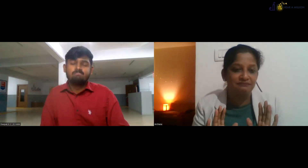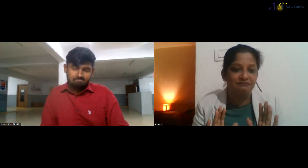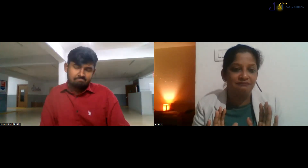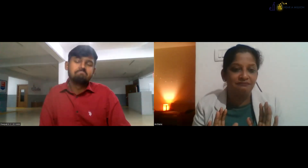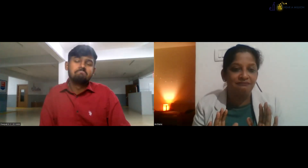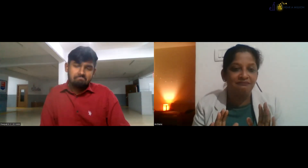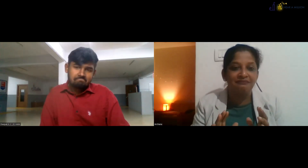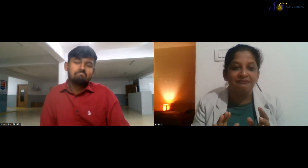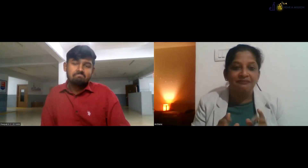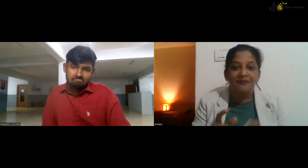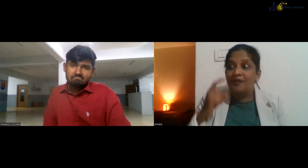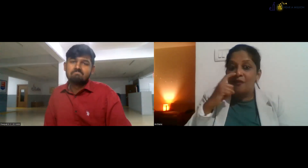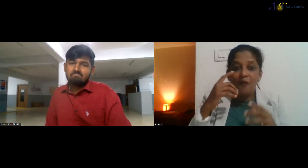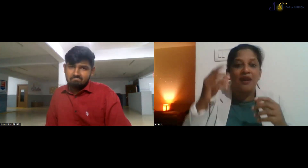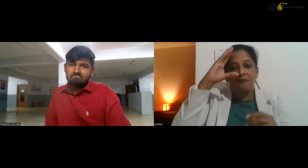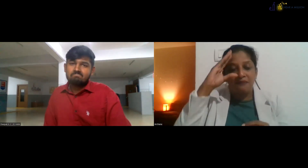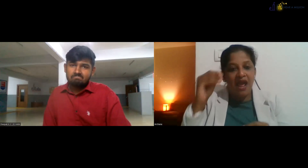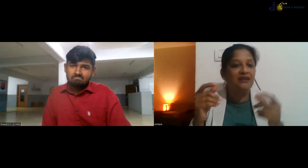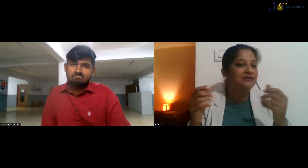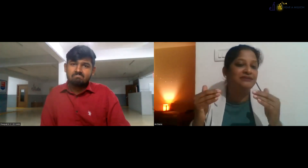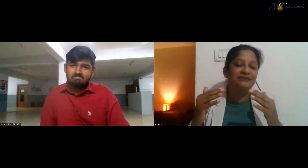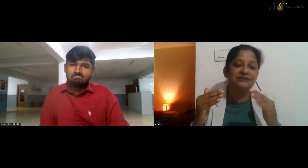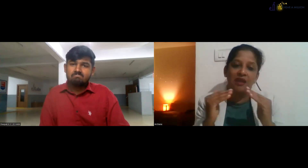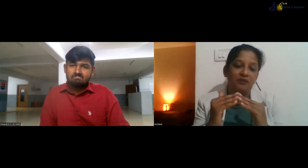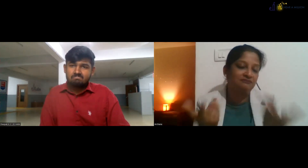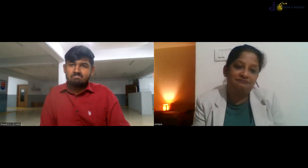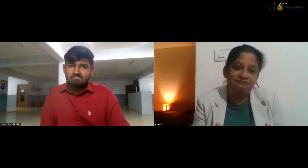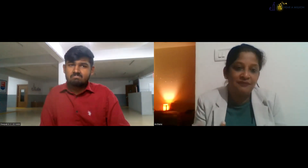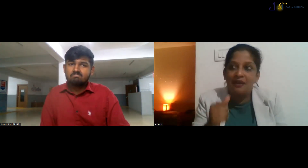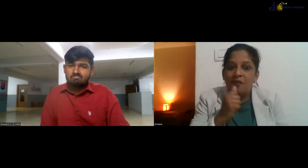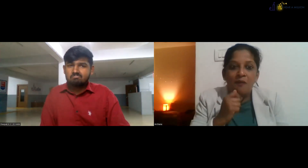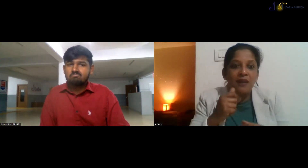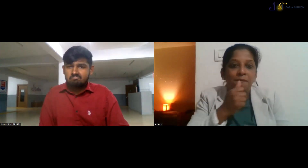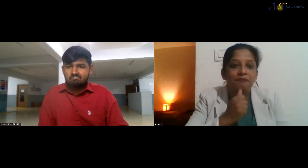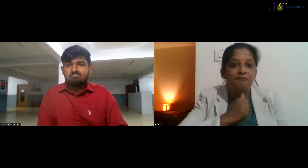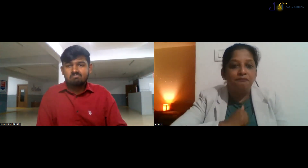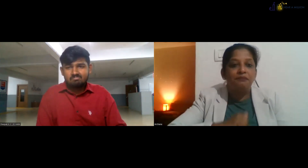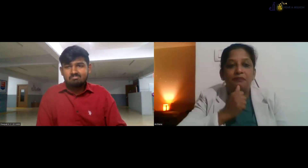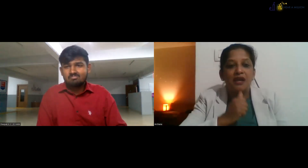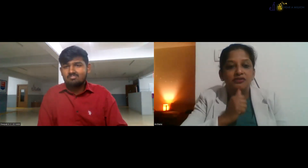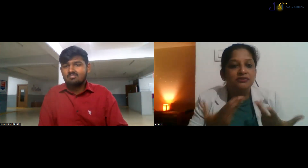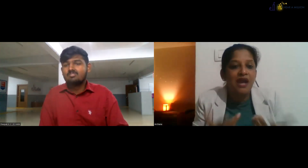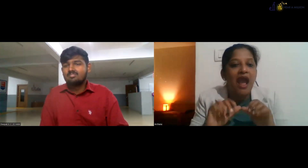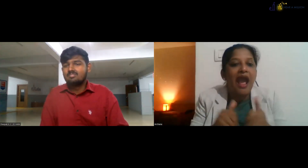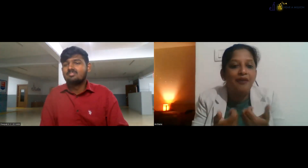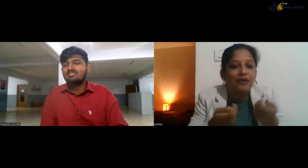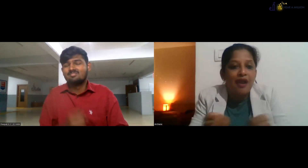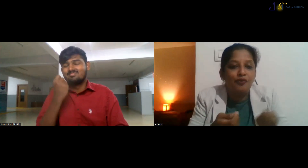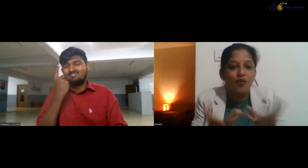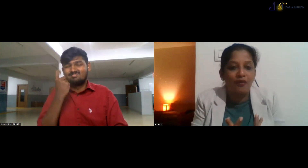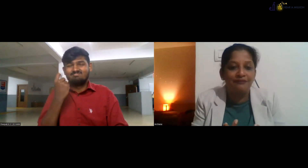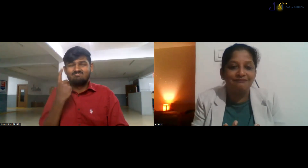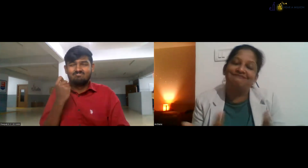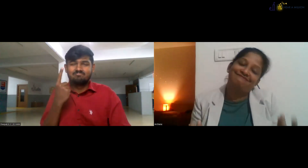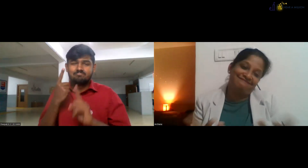need to respect me if I'm being at any place, man or woman, that doesn't matter. It's